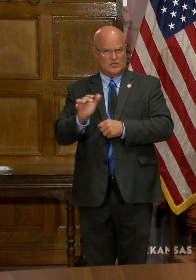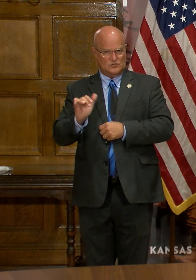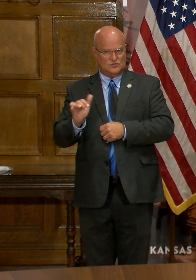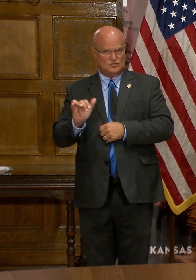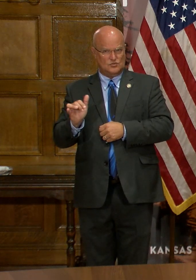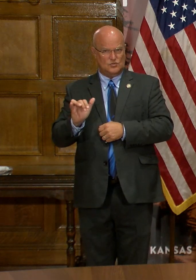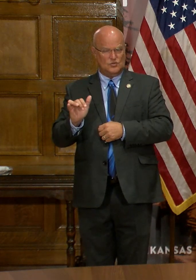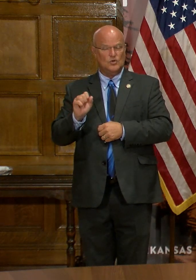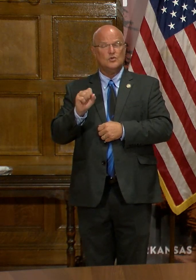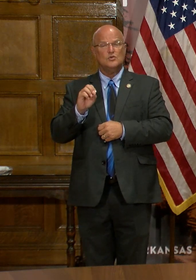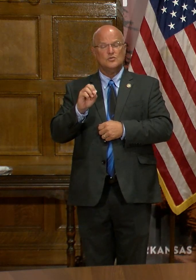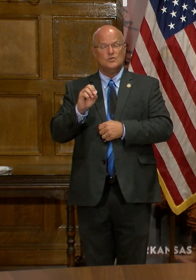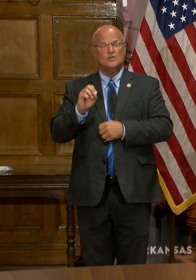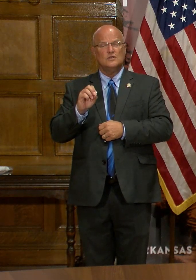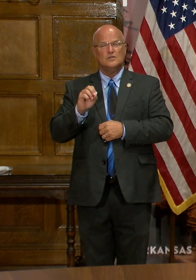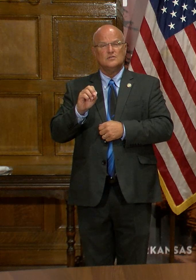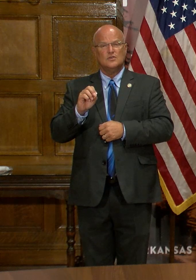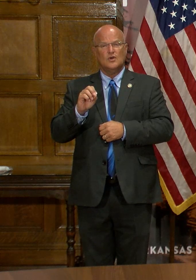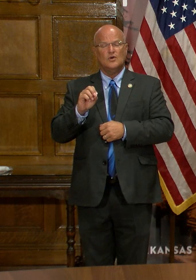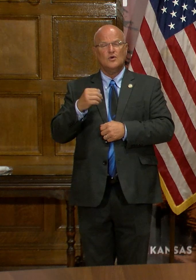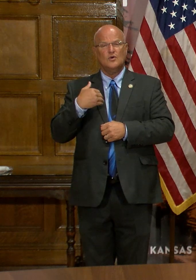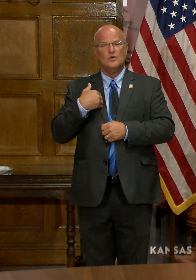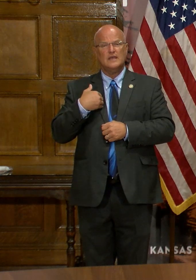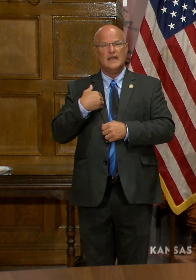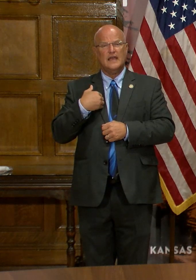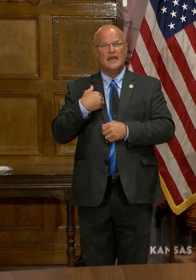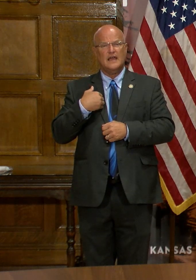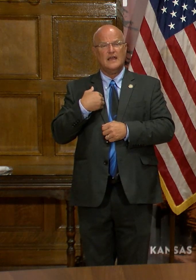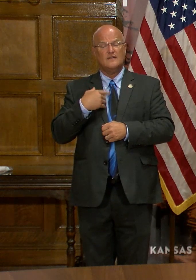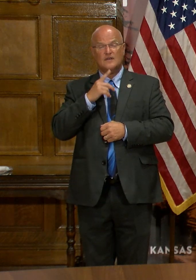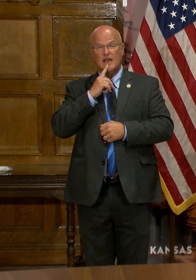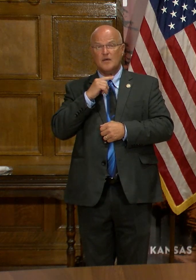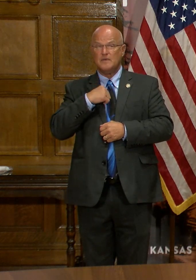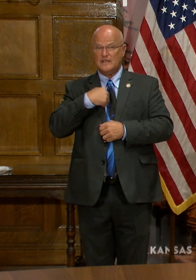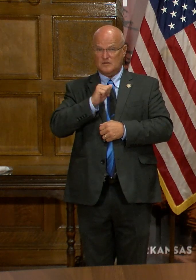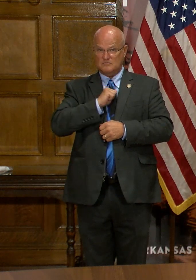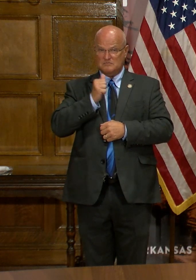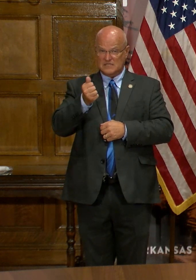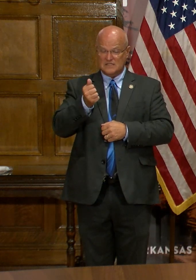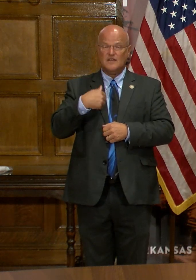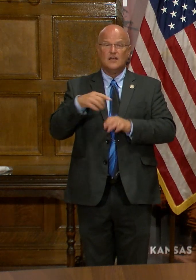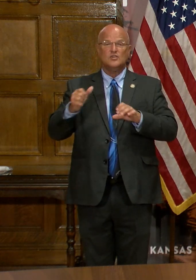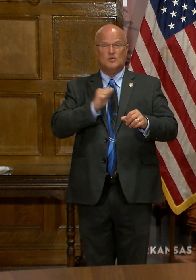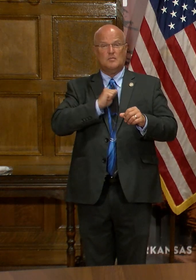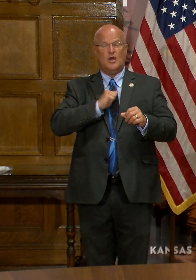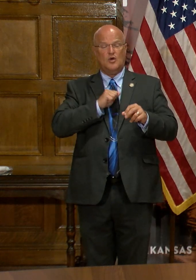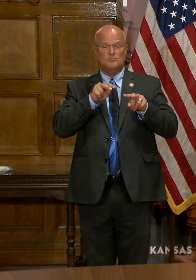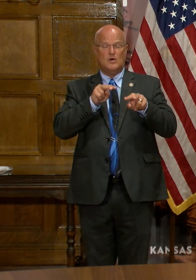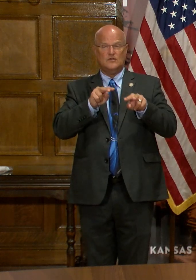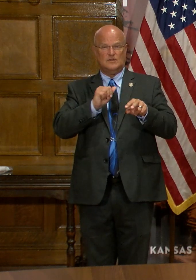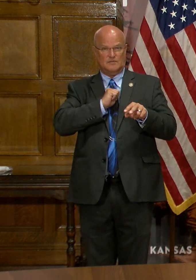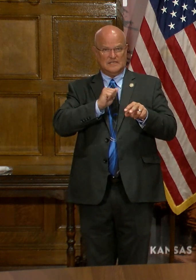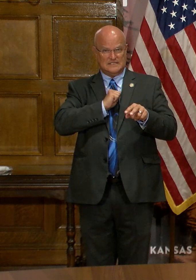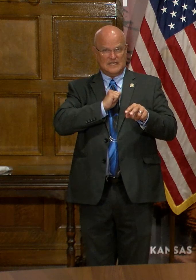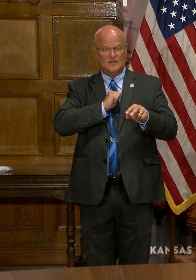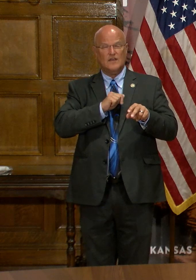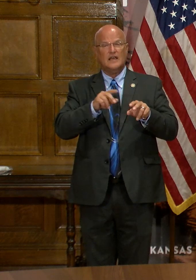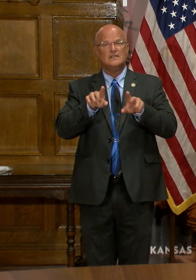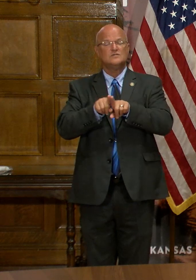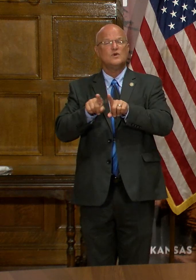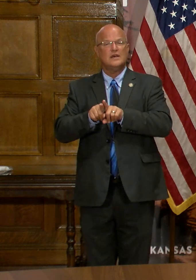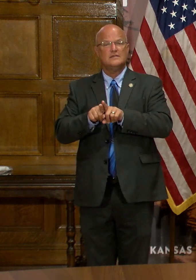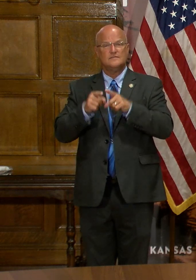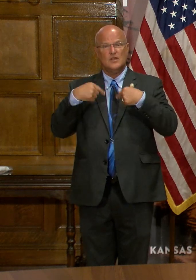well. So there's, I will actually be there myself, so I'll do my own monitoring as